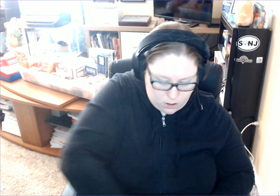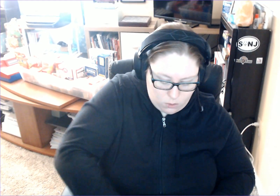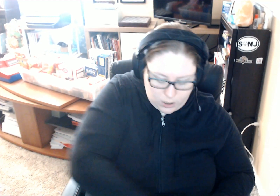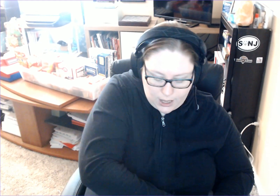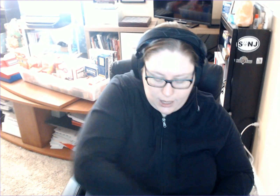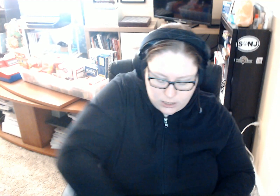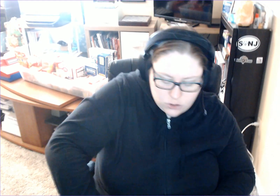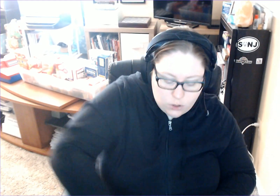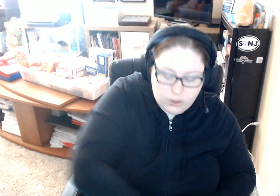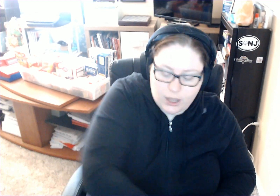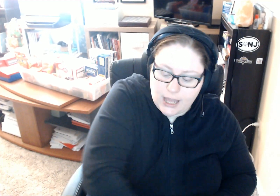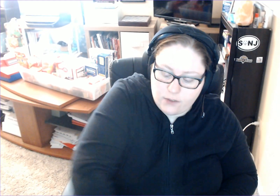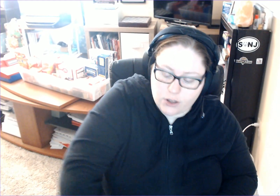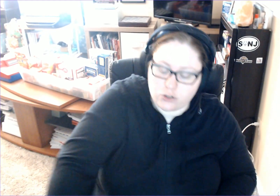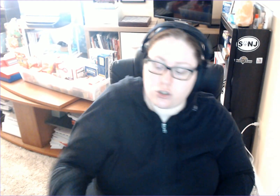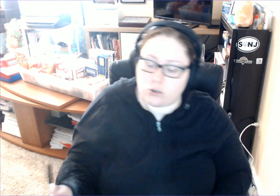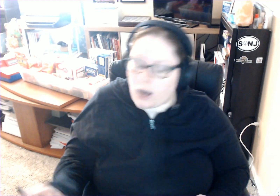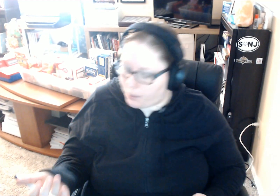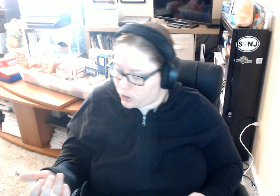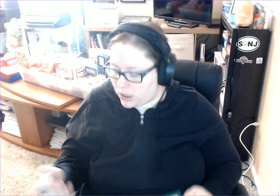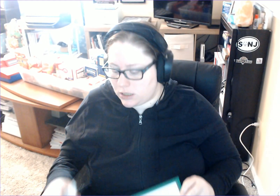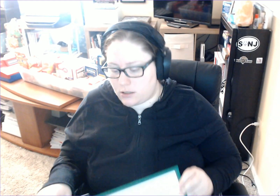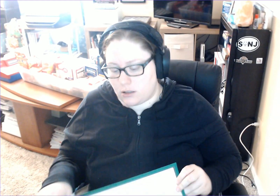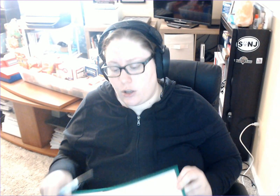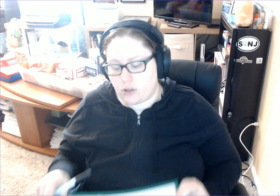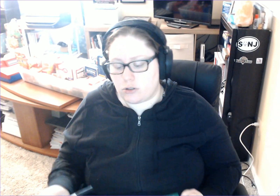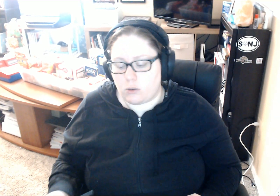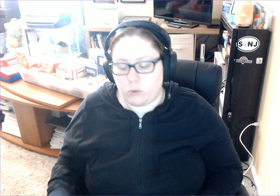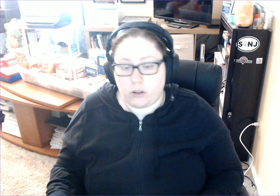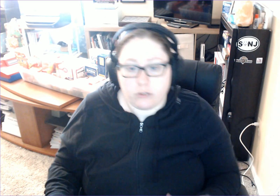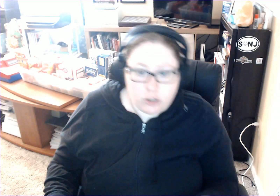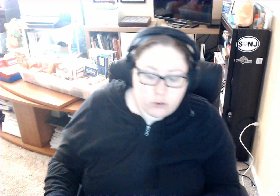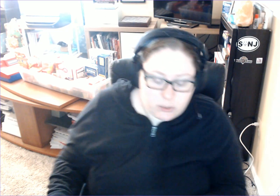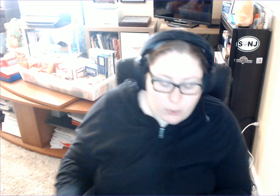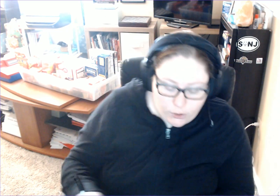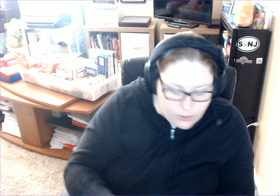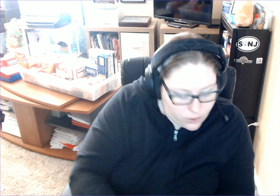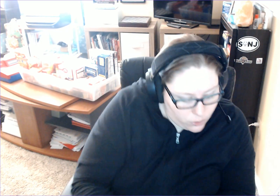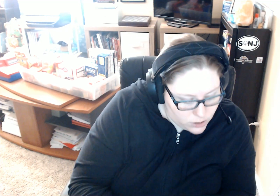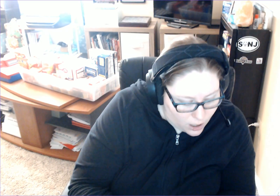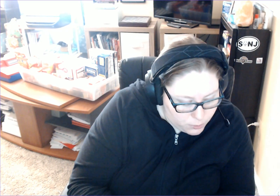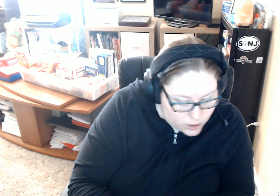Okay, so they gave us 2 options. So we'll use both of those options.